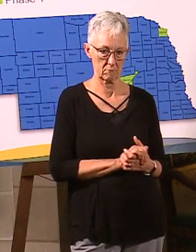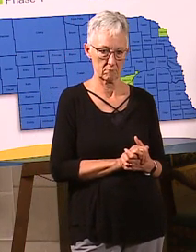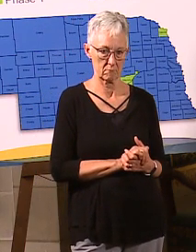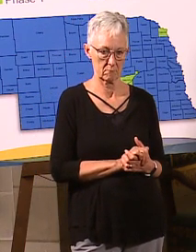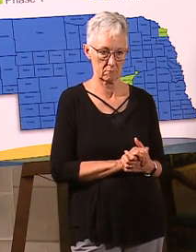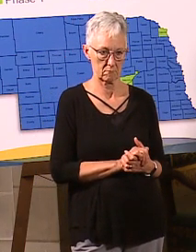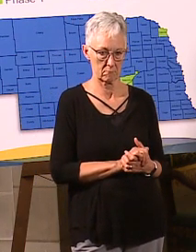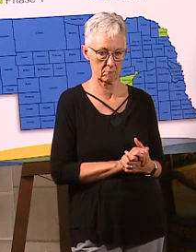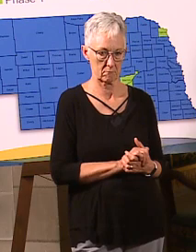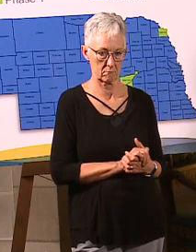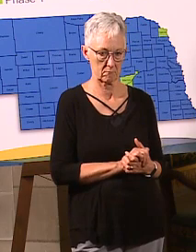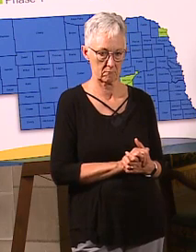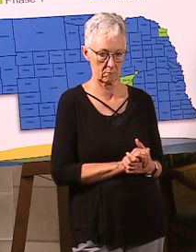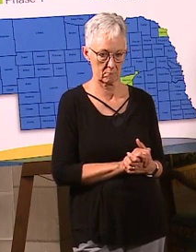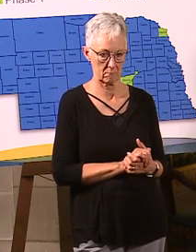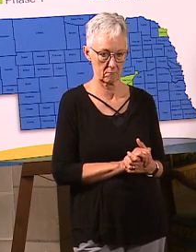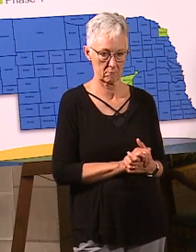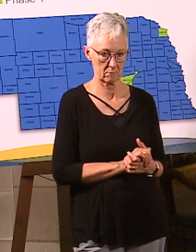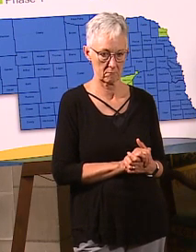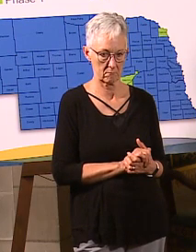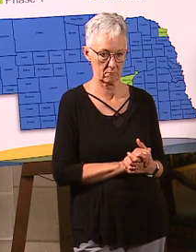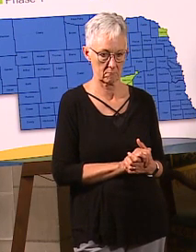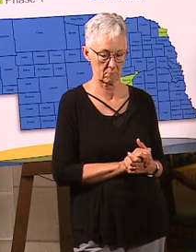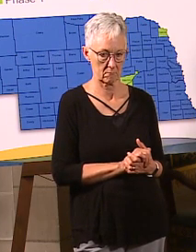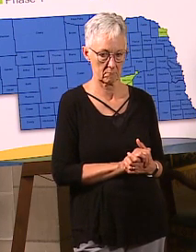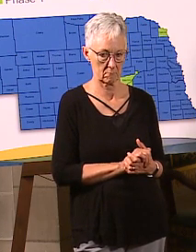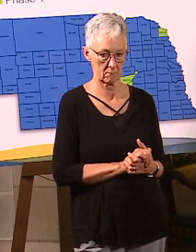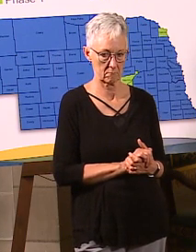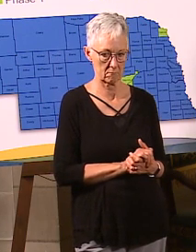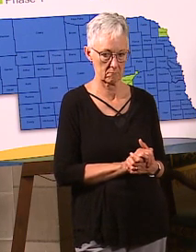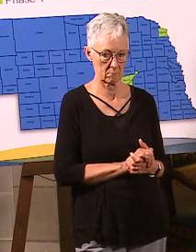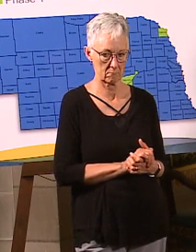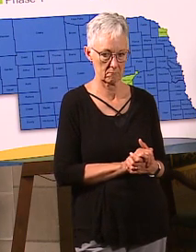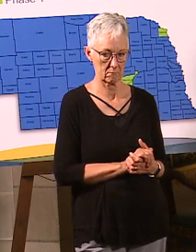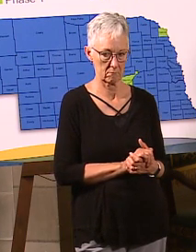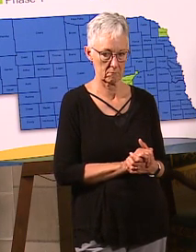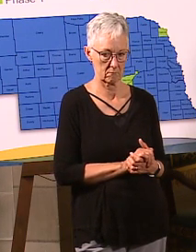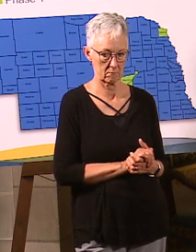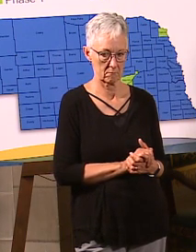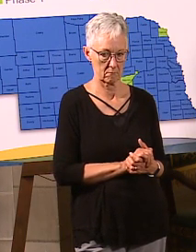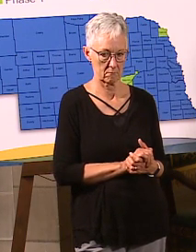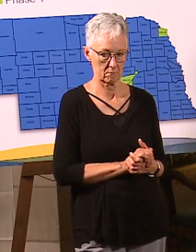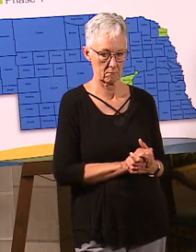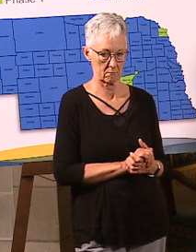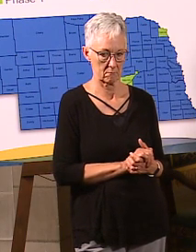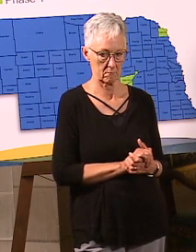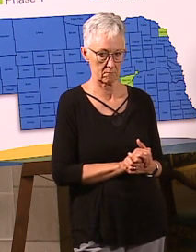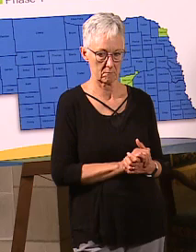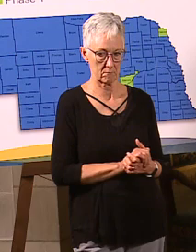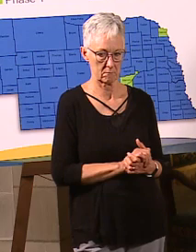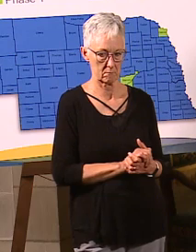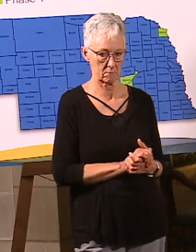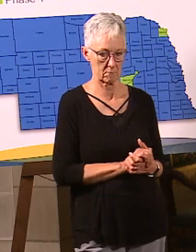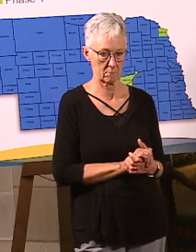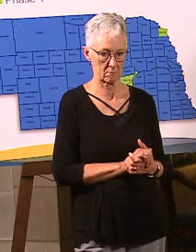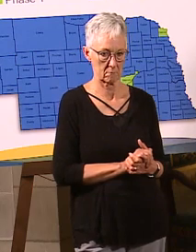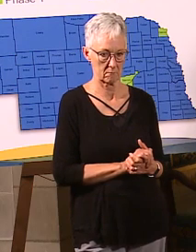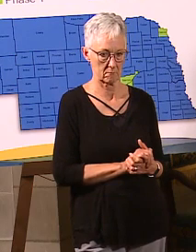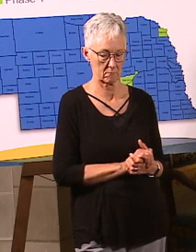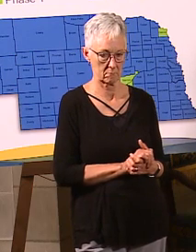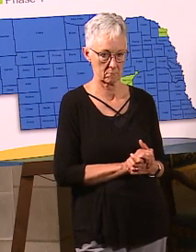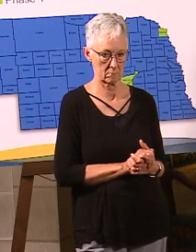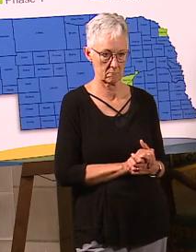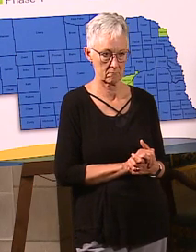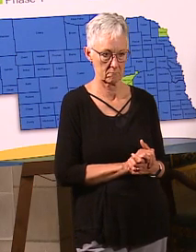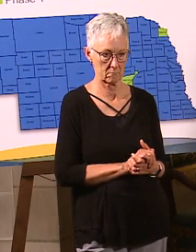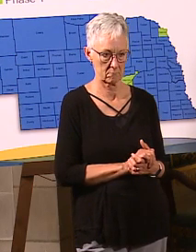of people infected with COVID-19 at dental clinics, restaurants, nursing homes, daycares, manufacturing facilities, and gas